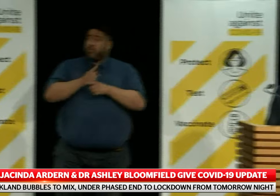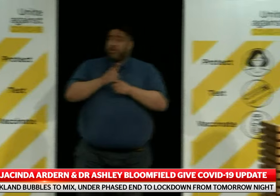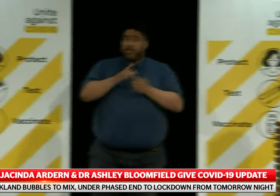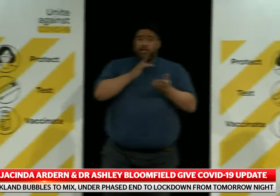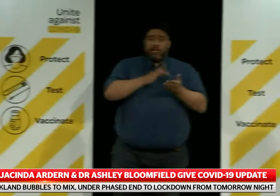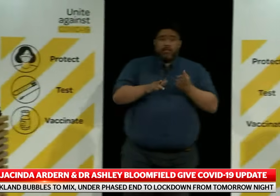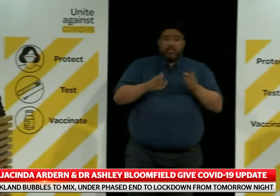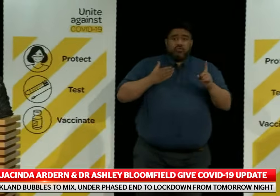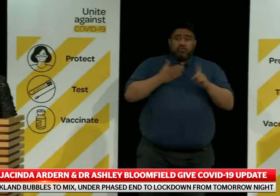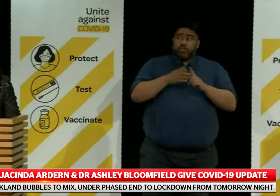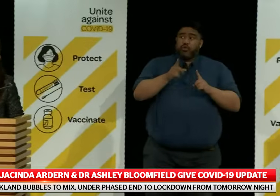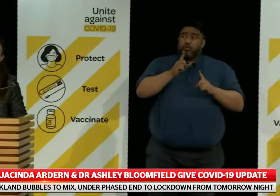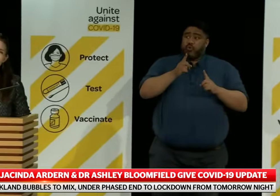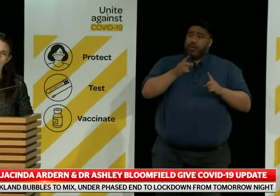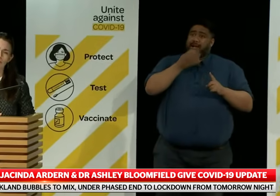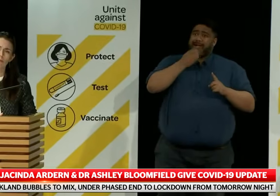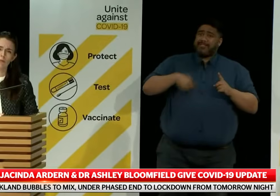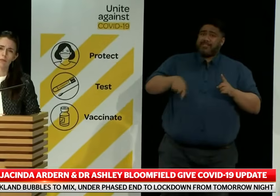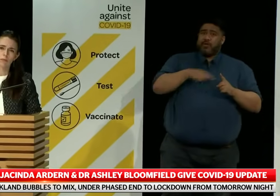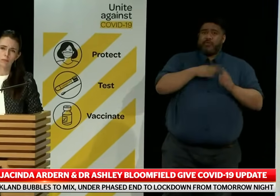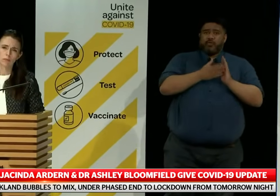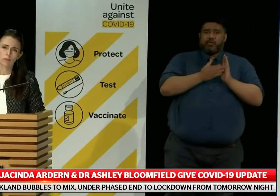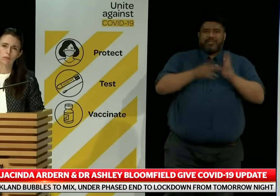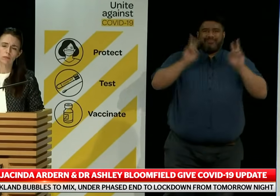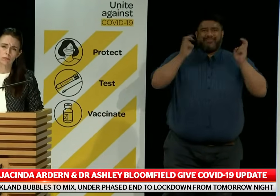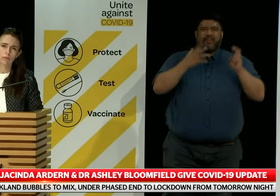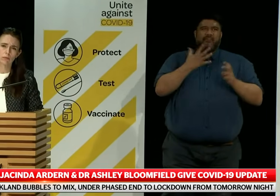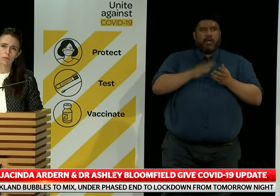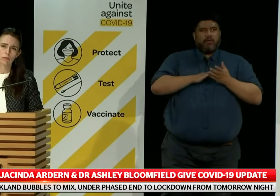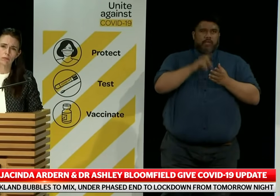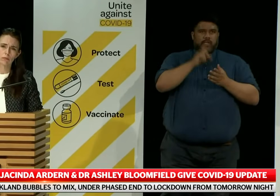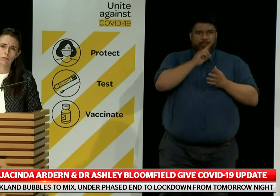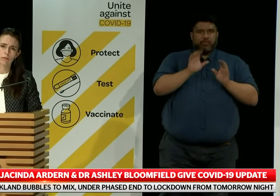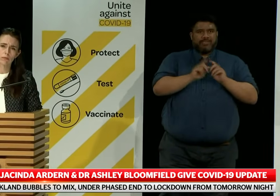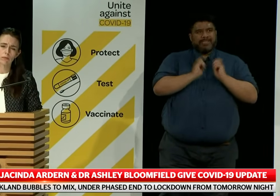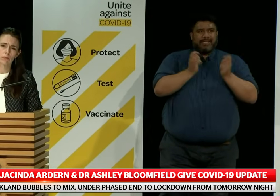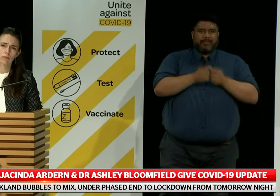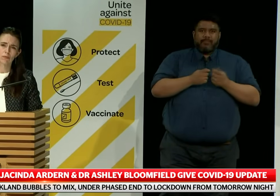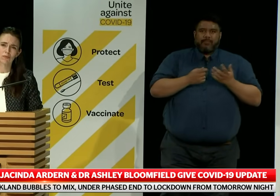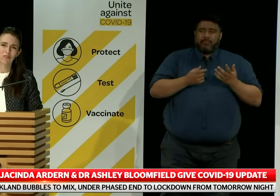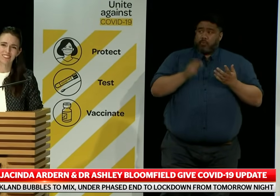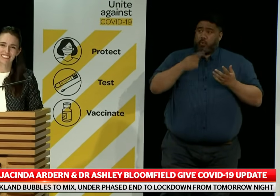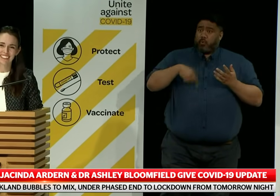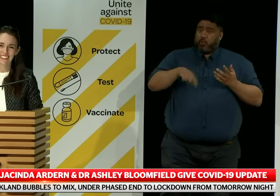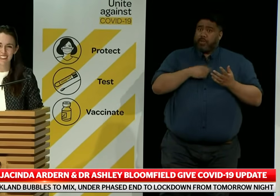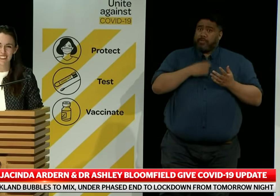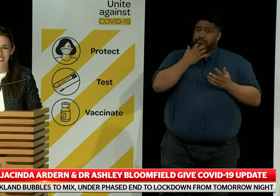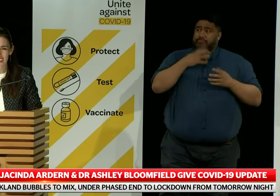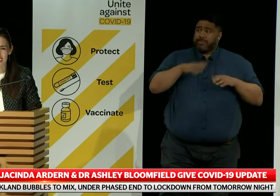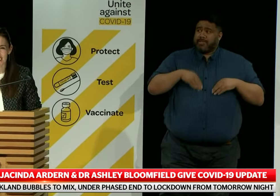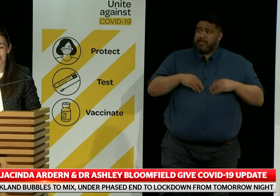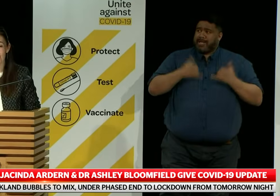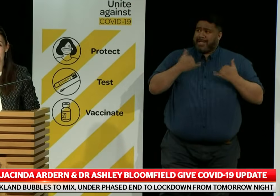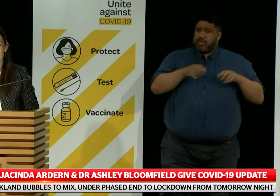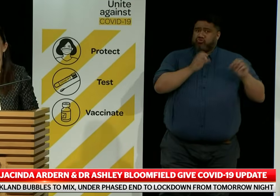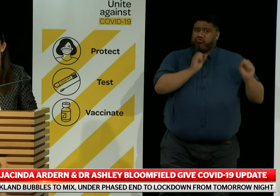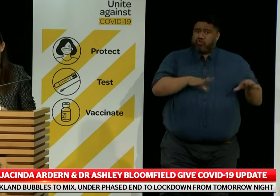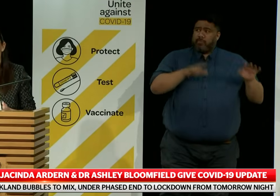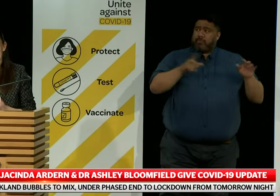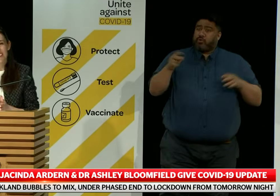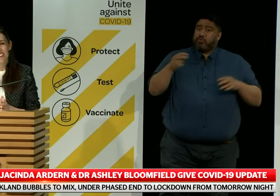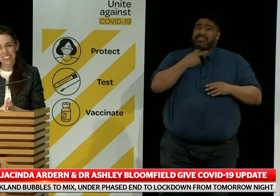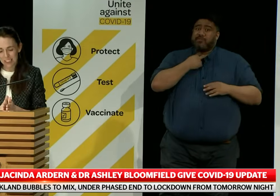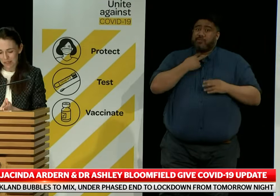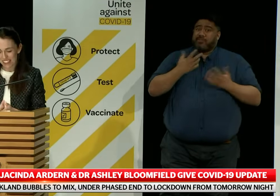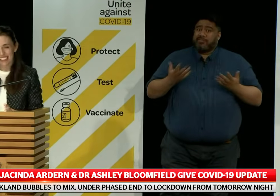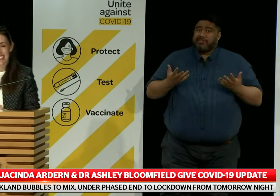all to buy into that, and I think the team of 5 million did. Are you disappointed that that's now had to go? No, not.